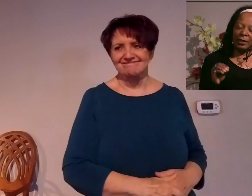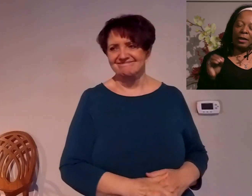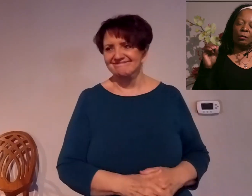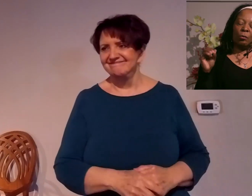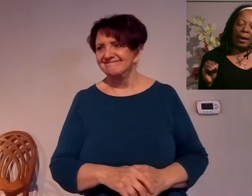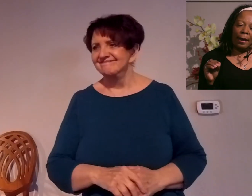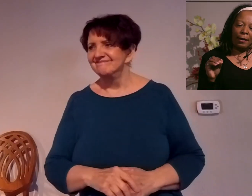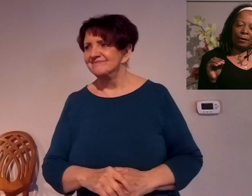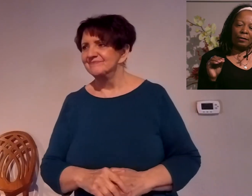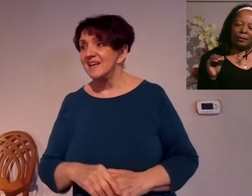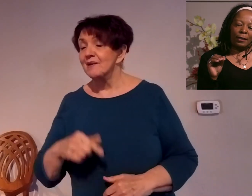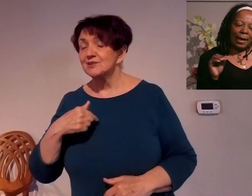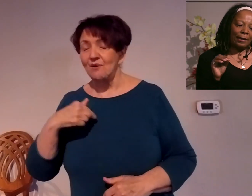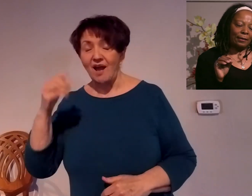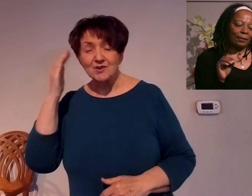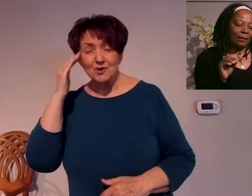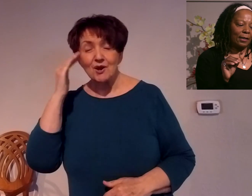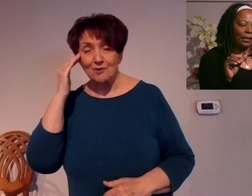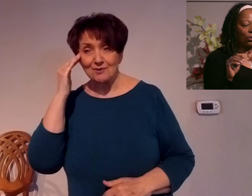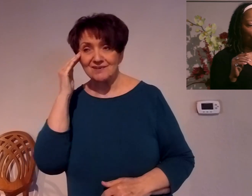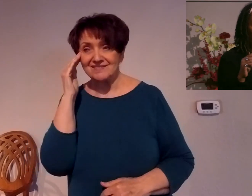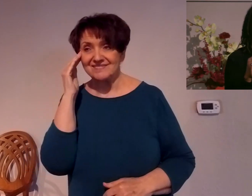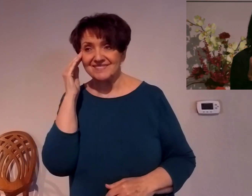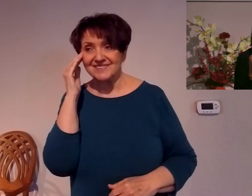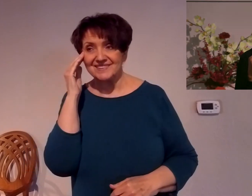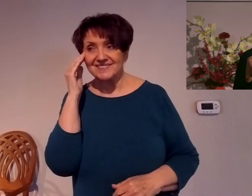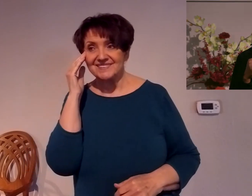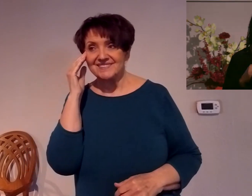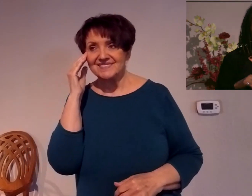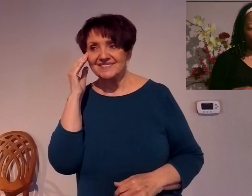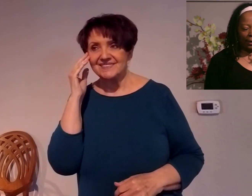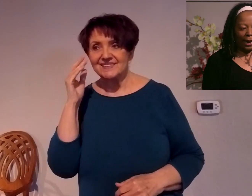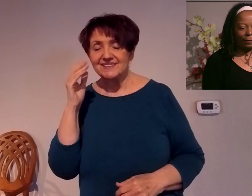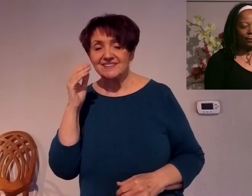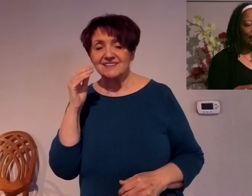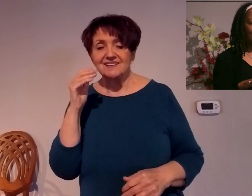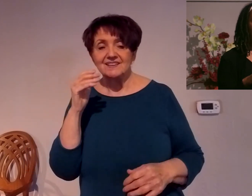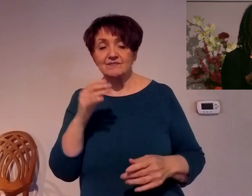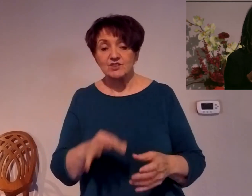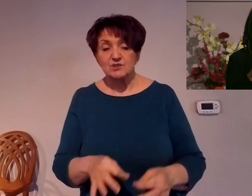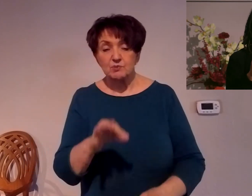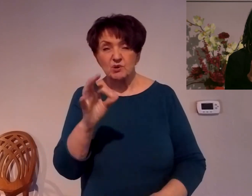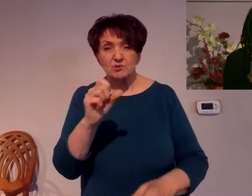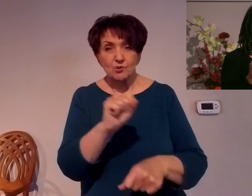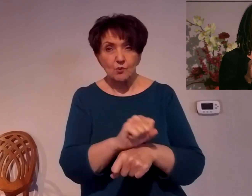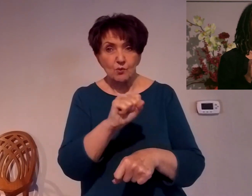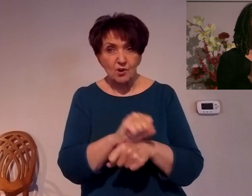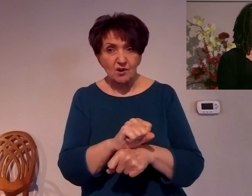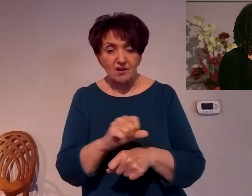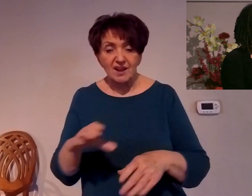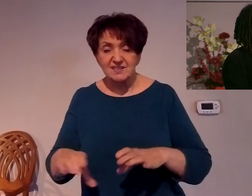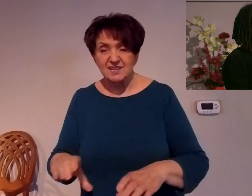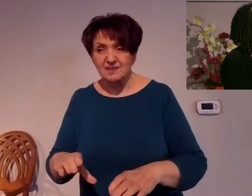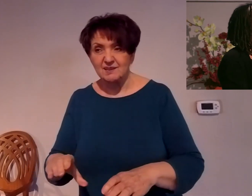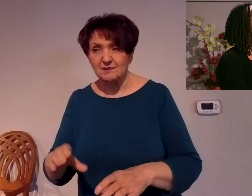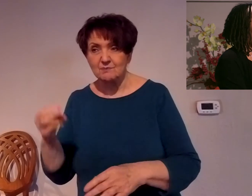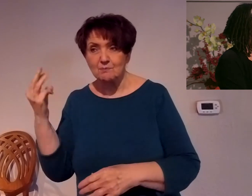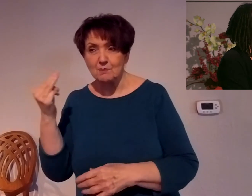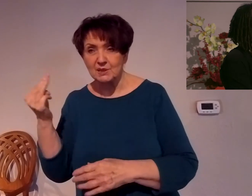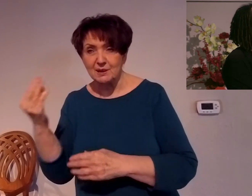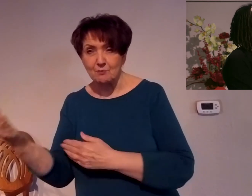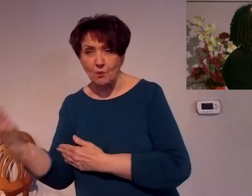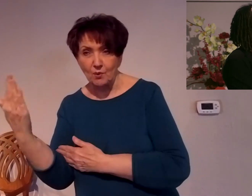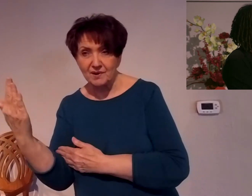I'm really aware that in the spiritual work that I did Monday morning before